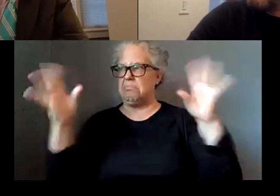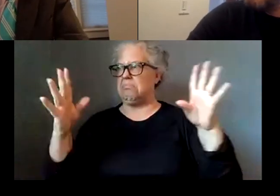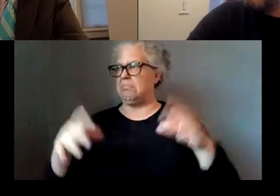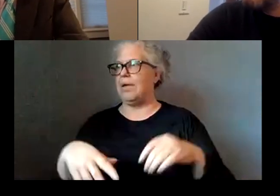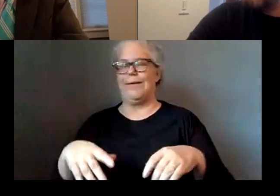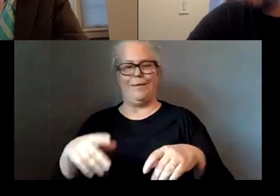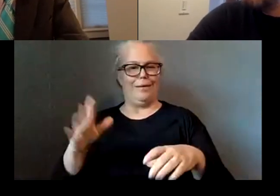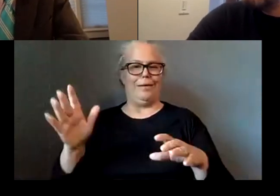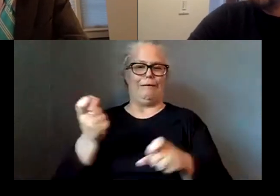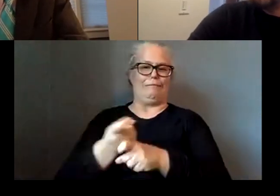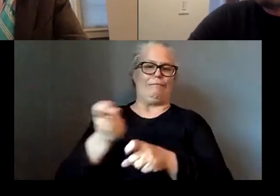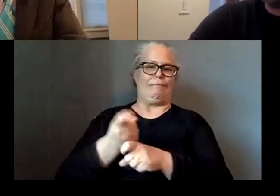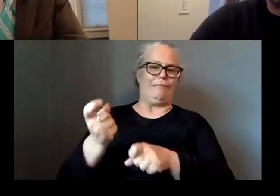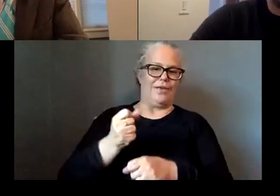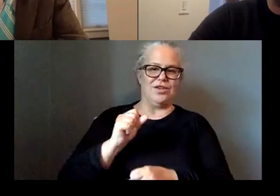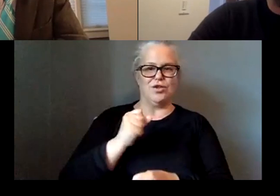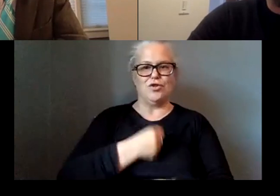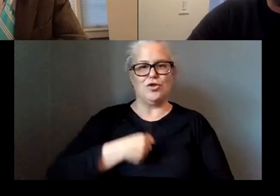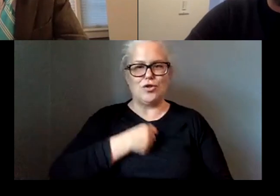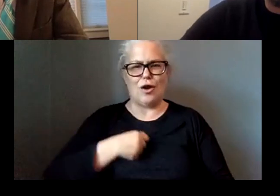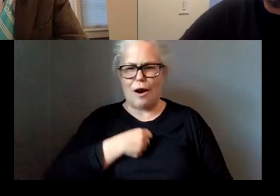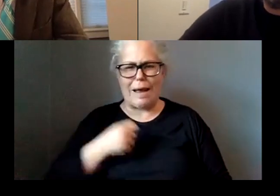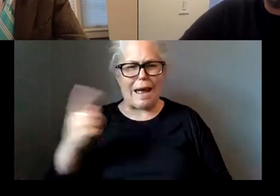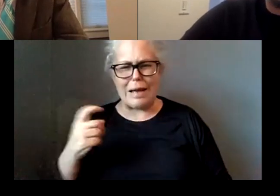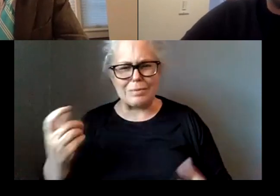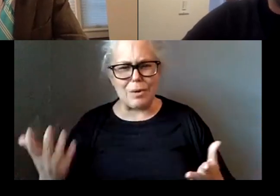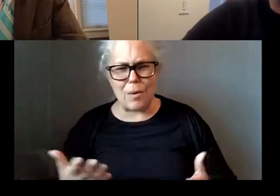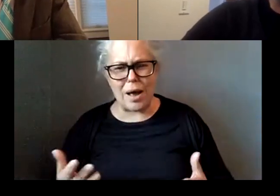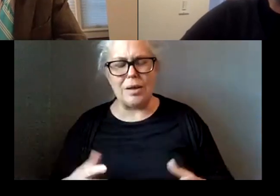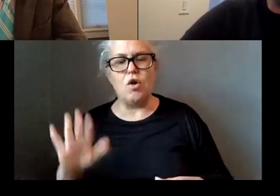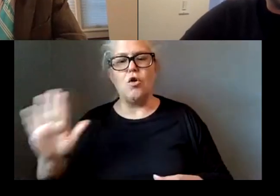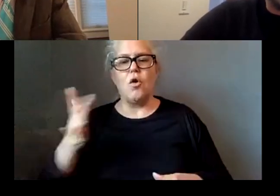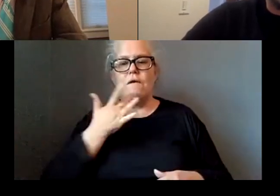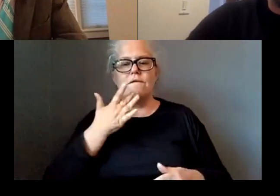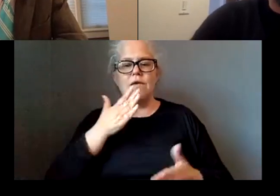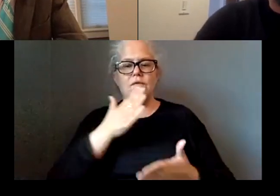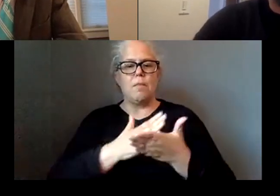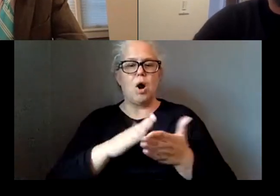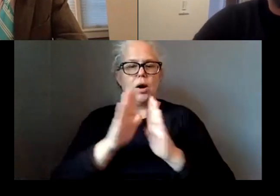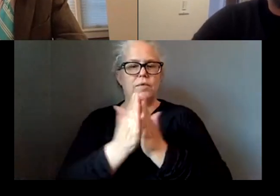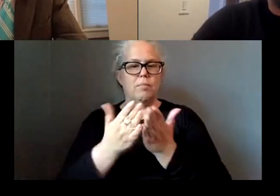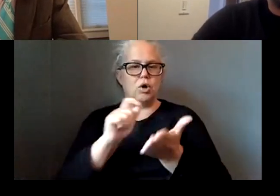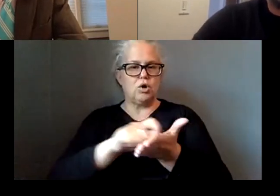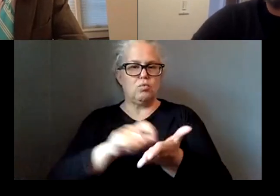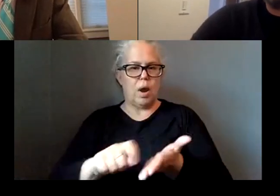I'm sorry. The question was what, Roy? I wasn't paying attention. What was your favorite part of the book to write?